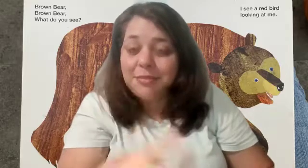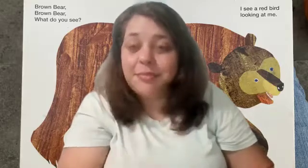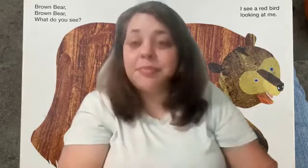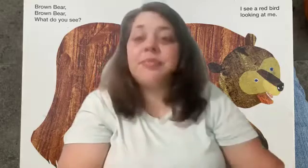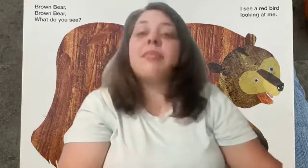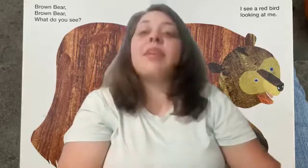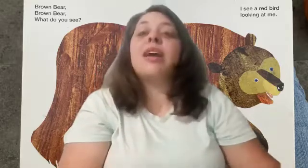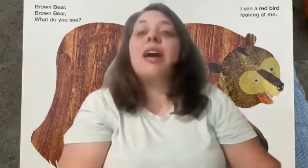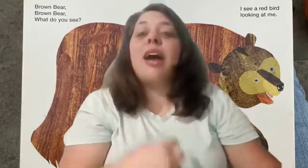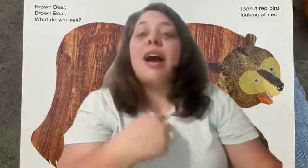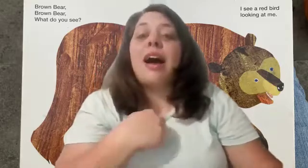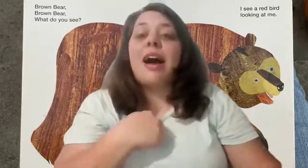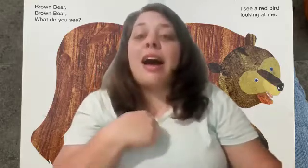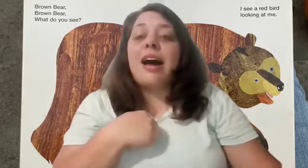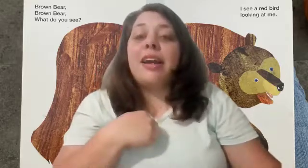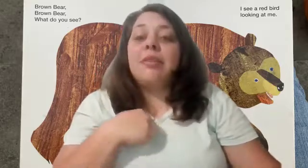See.